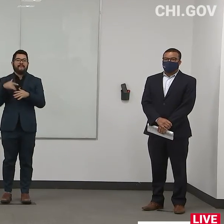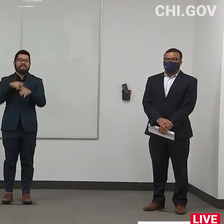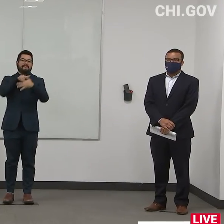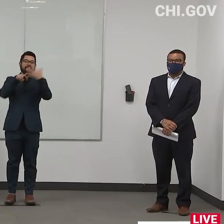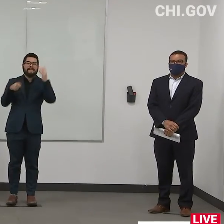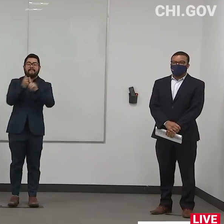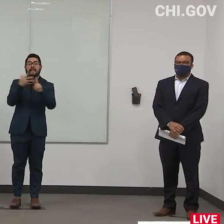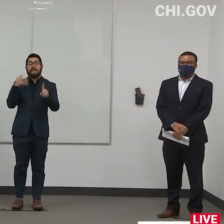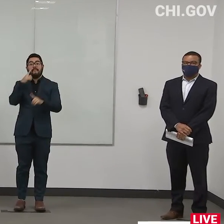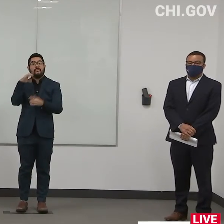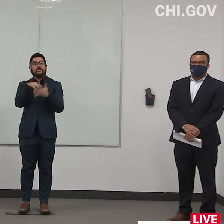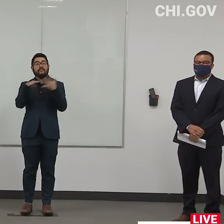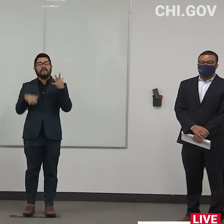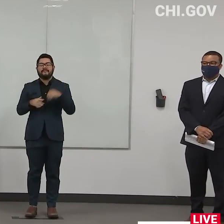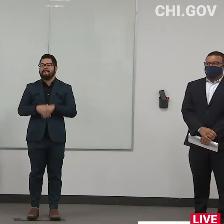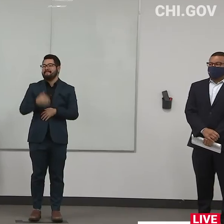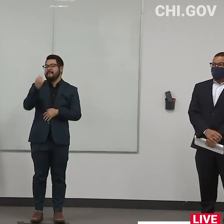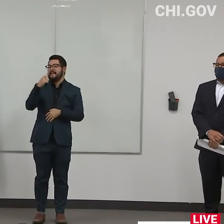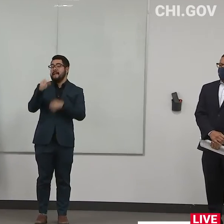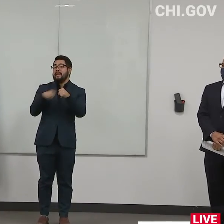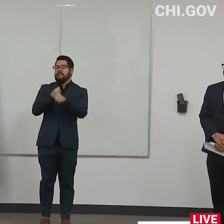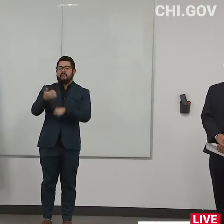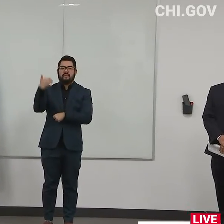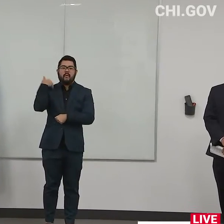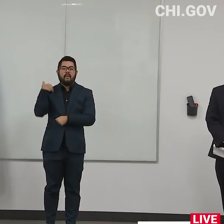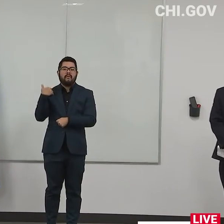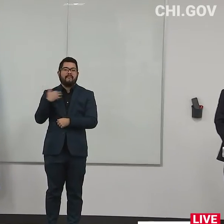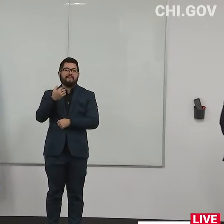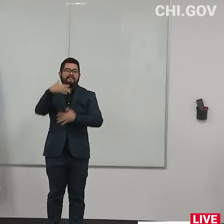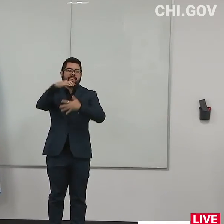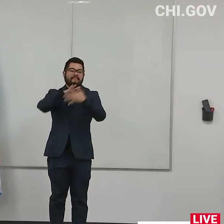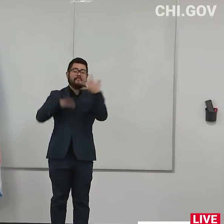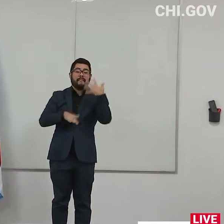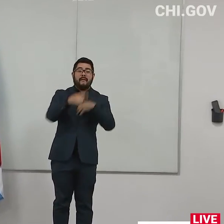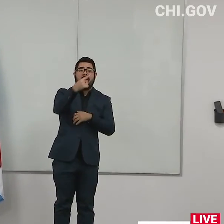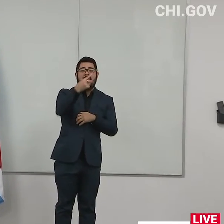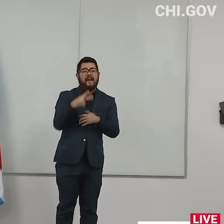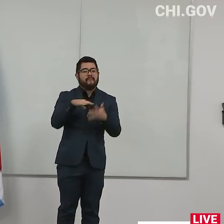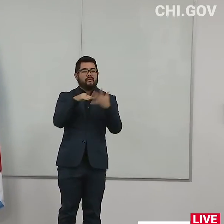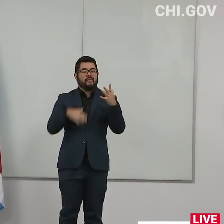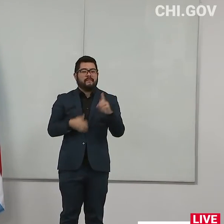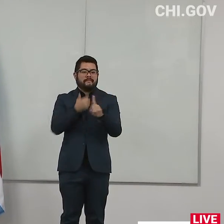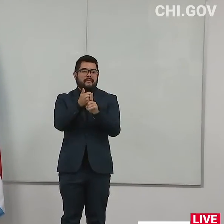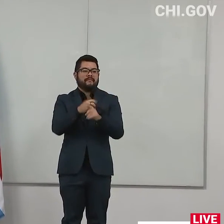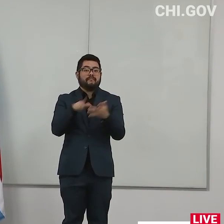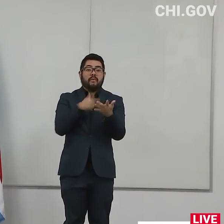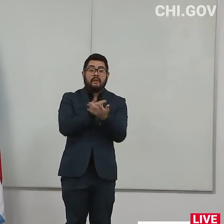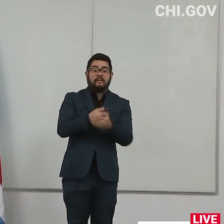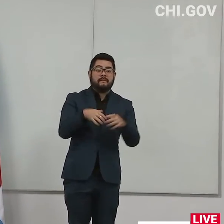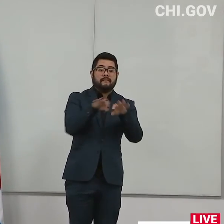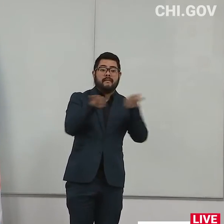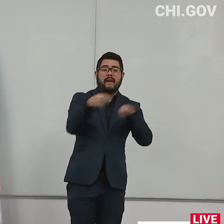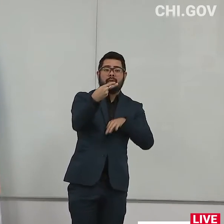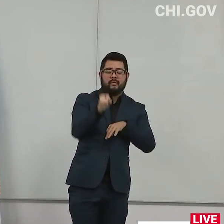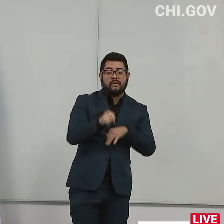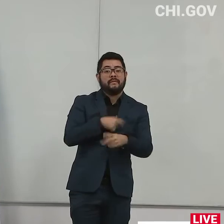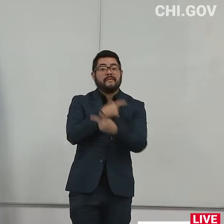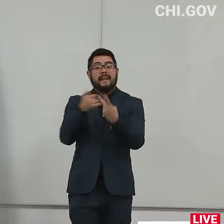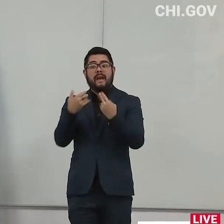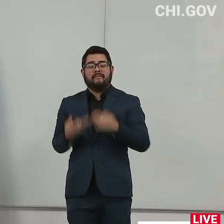our students. 10 years ago, barely more than half of CPS students earned a high school diploma. Today, that number